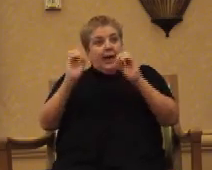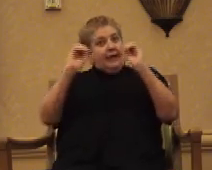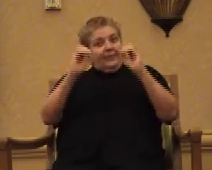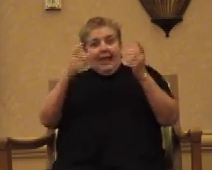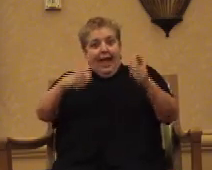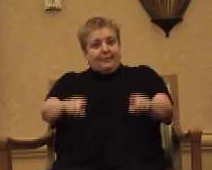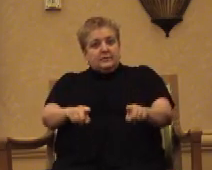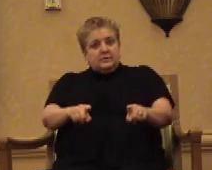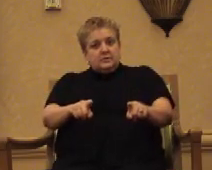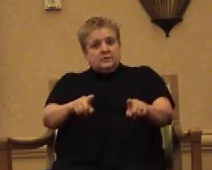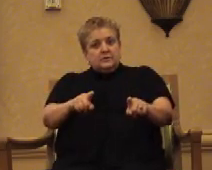bay.